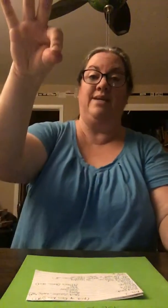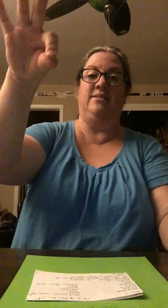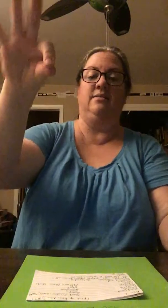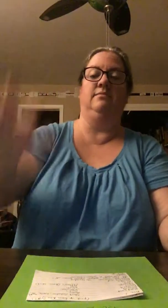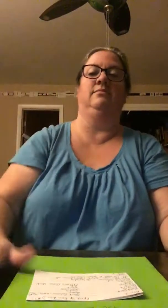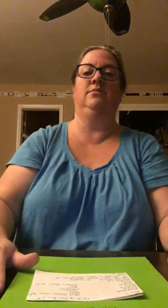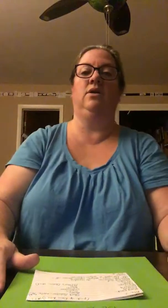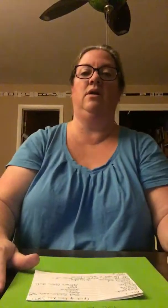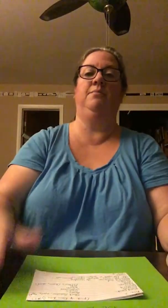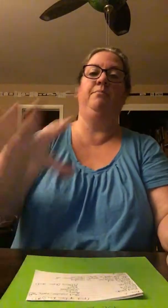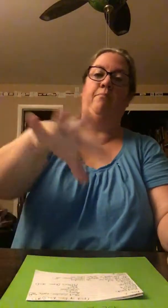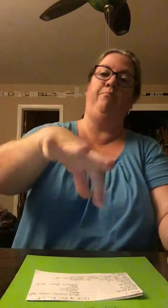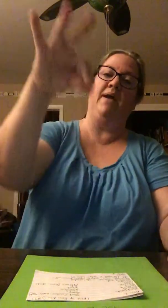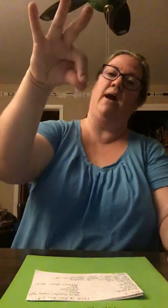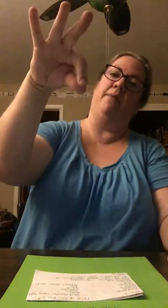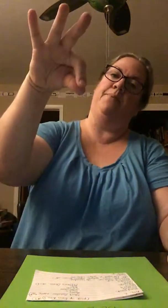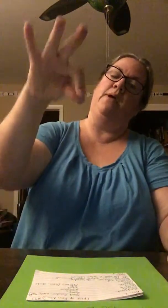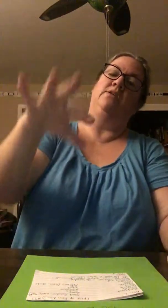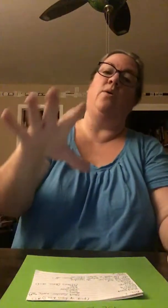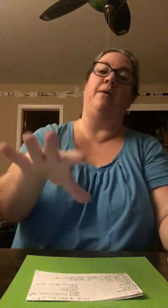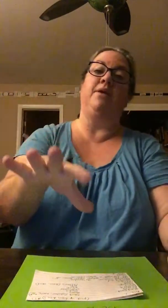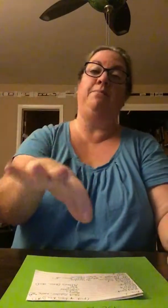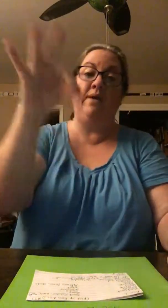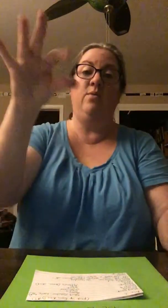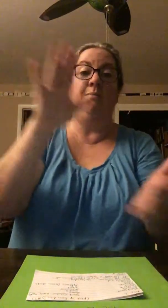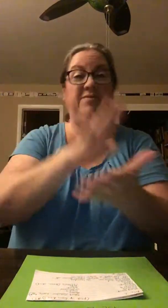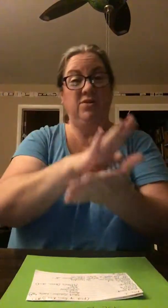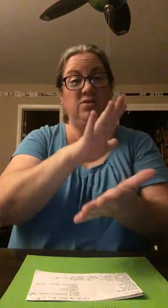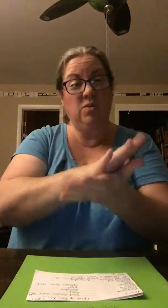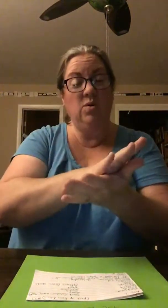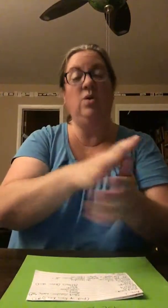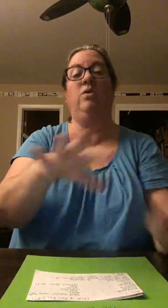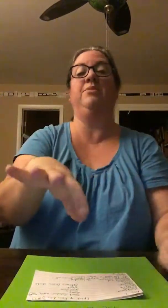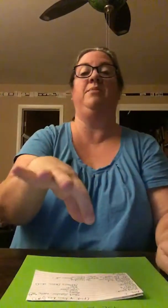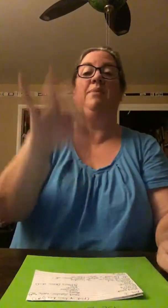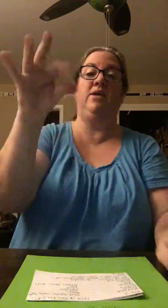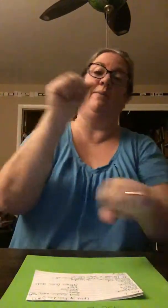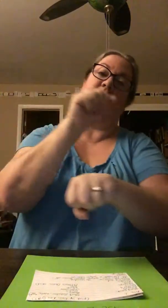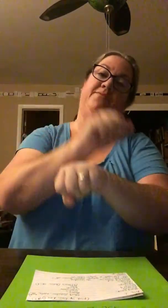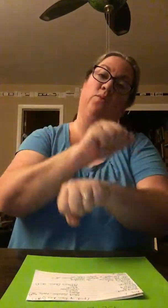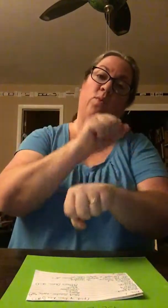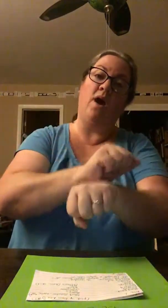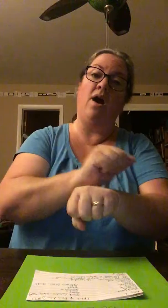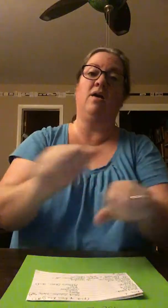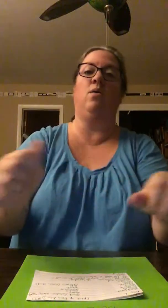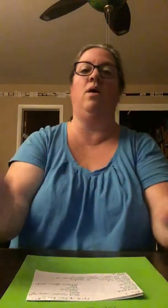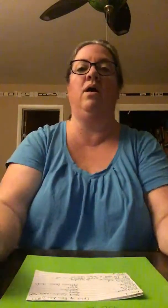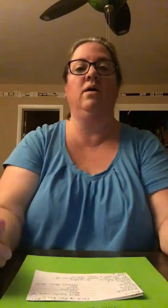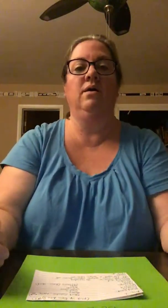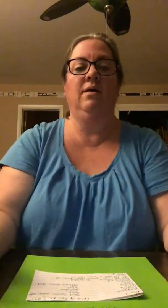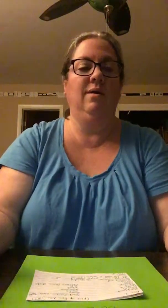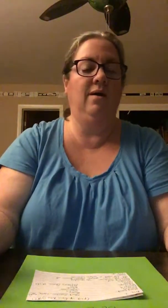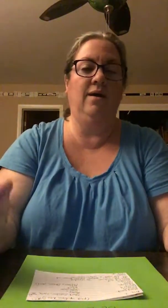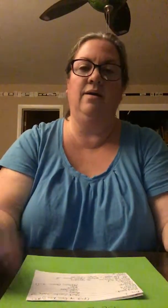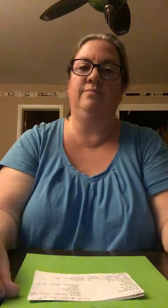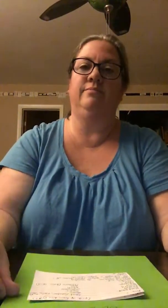it. Pick up. So I'm going to pick you up after school, or I'm going to pick you up after work, or I'm